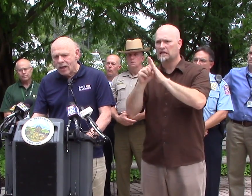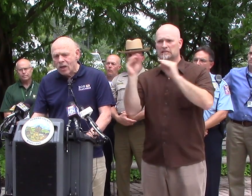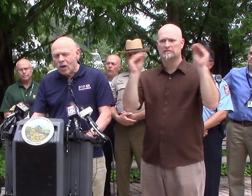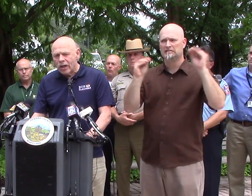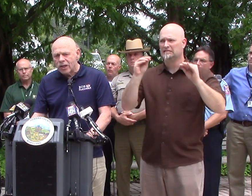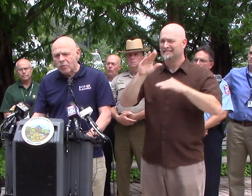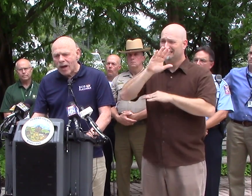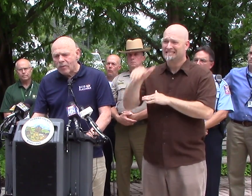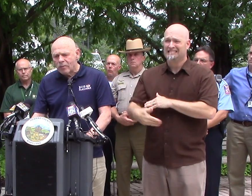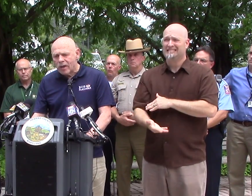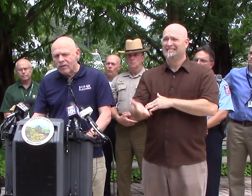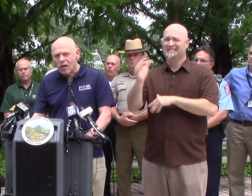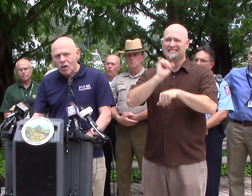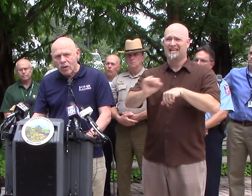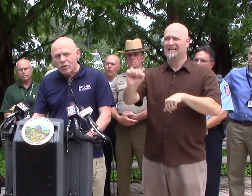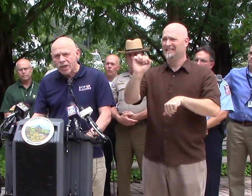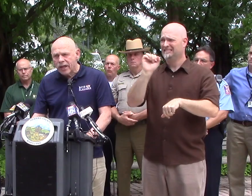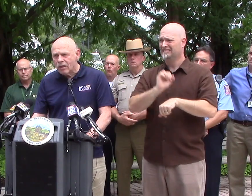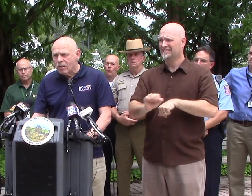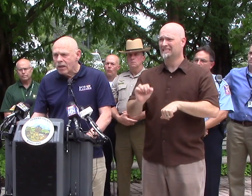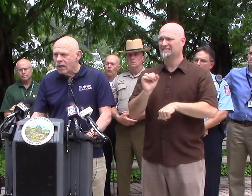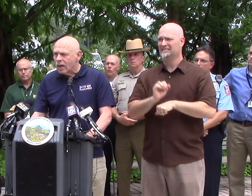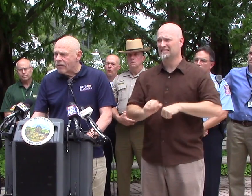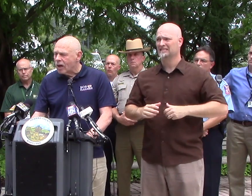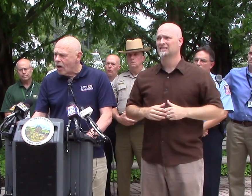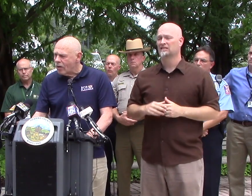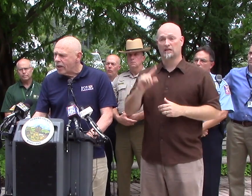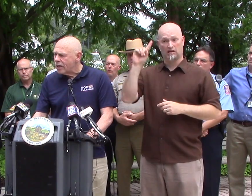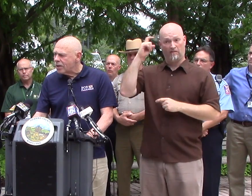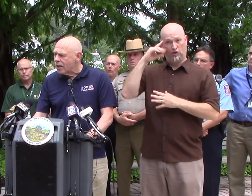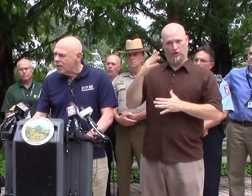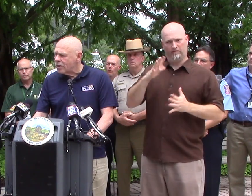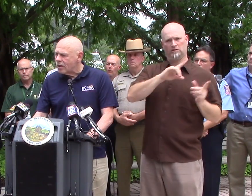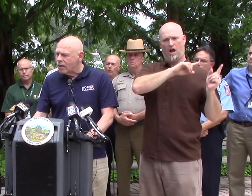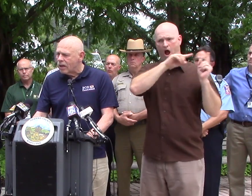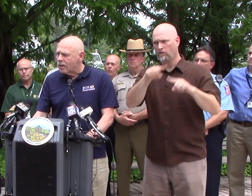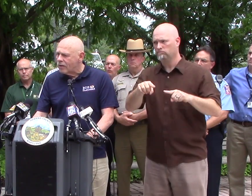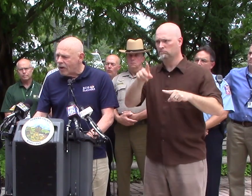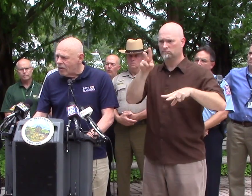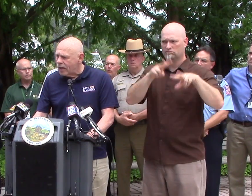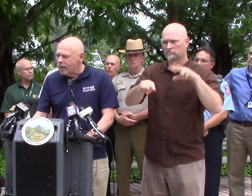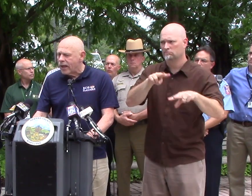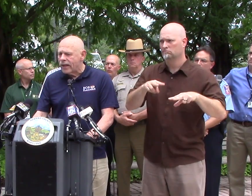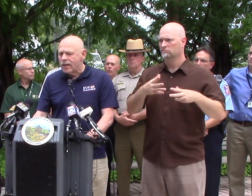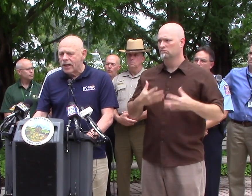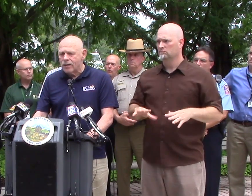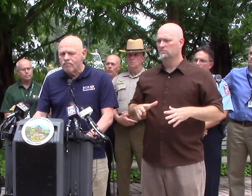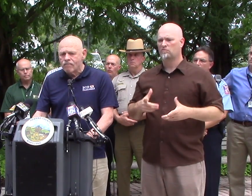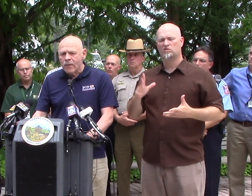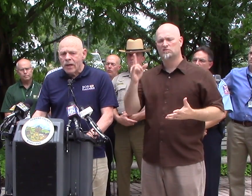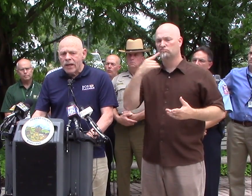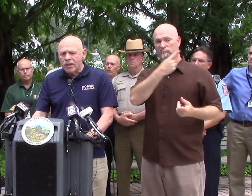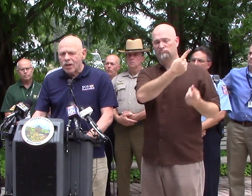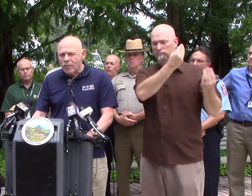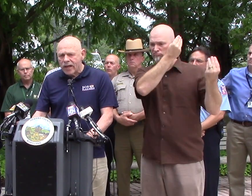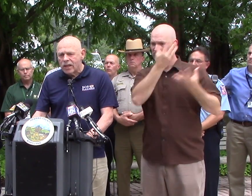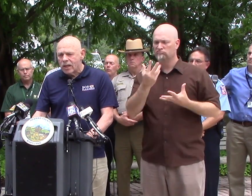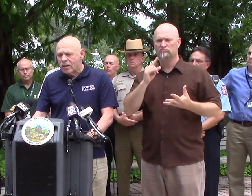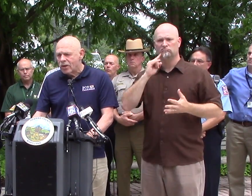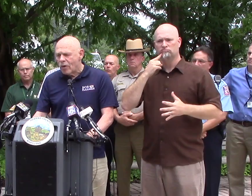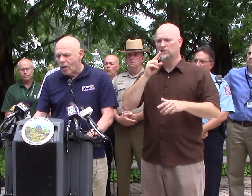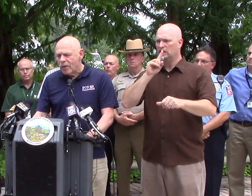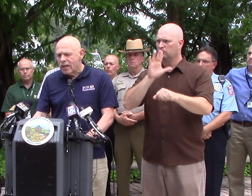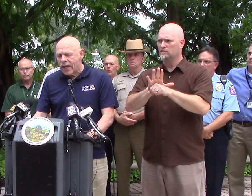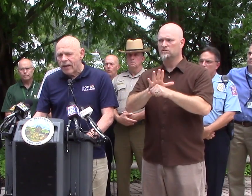today on this problem. Governor Hogan was here. Governor Hogan is devoted and is